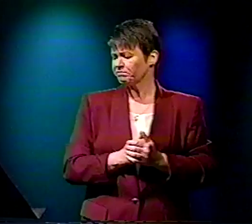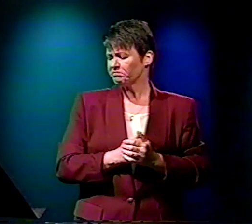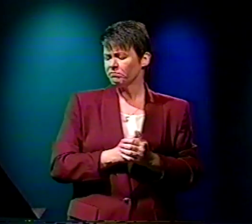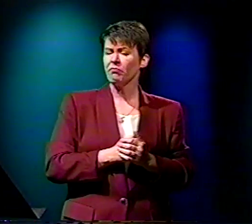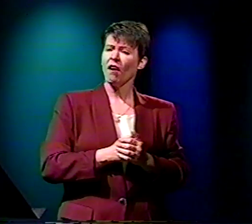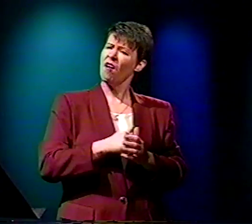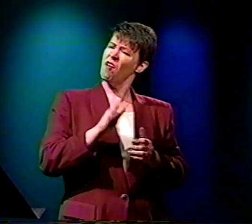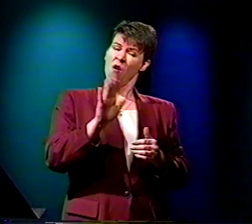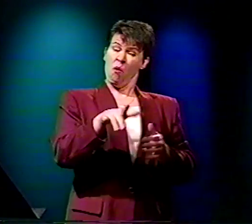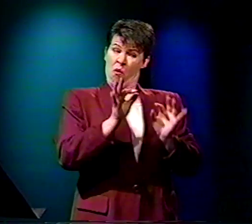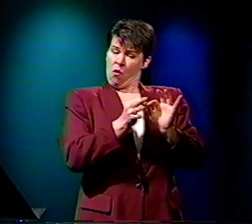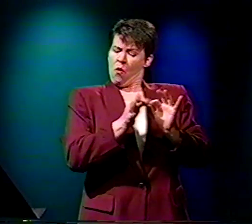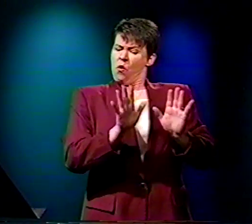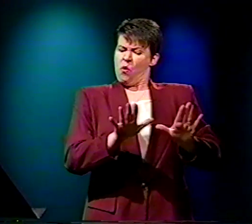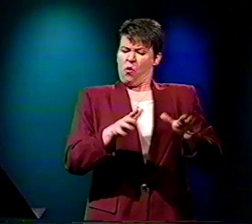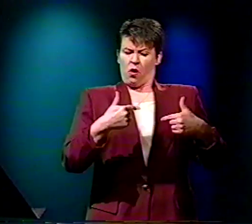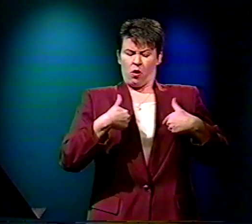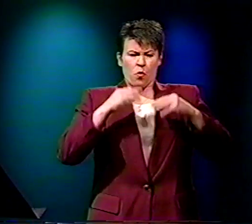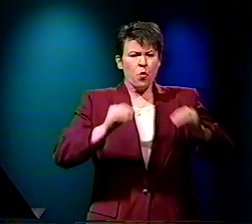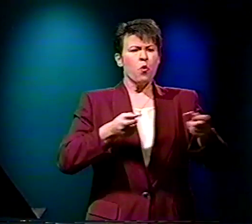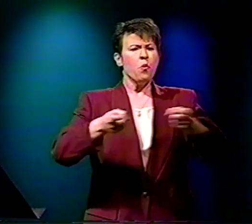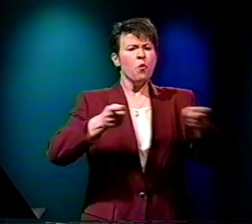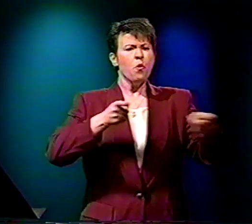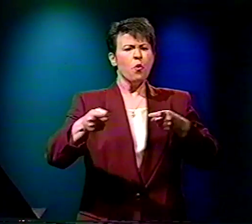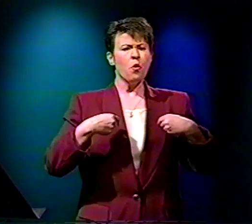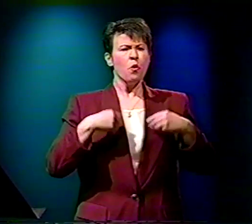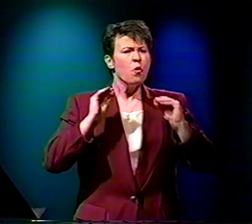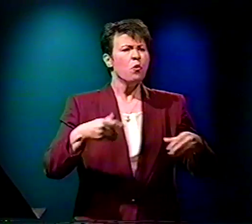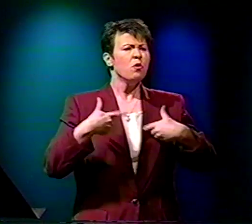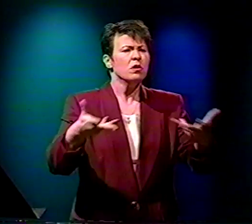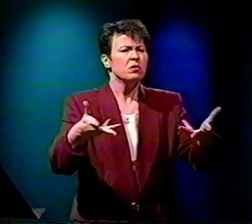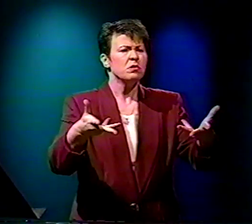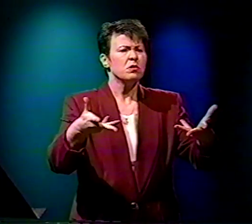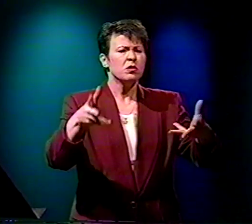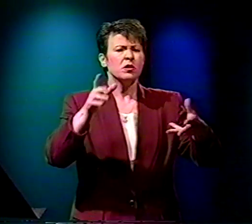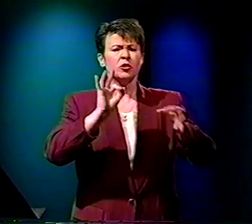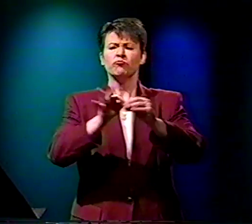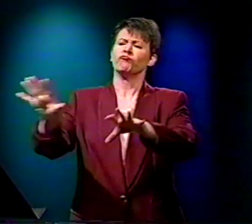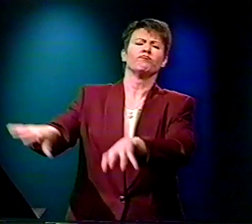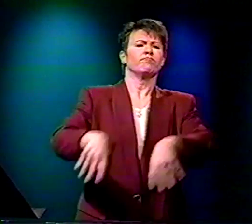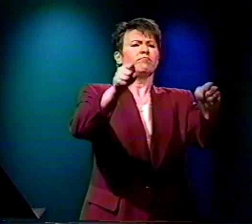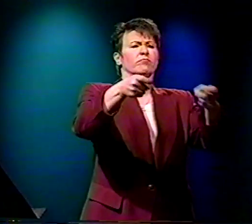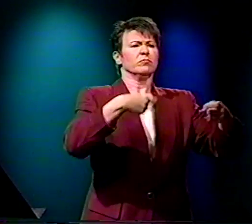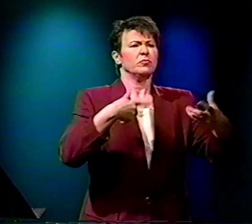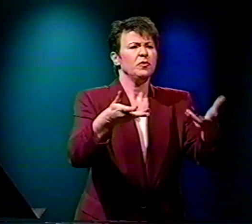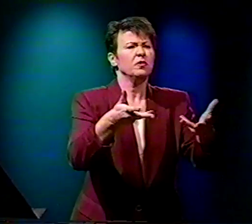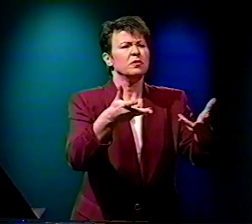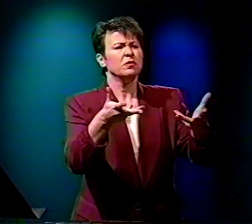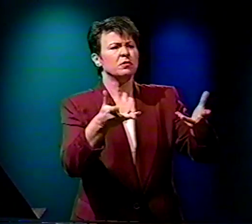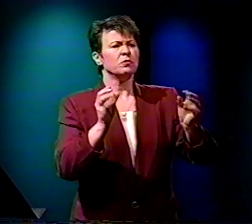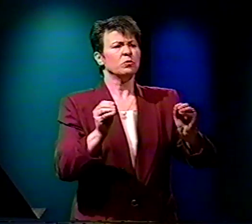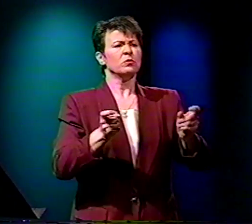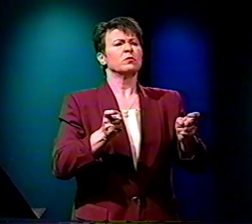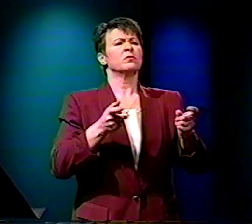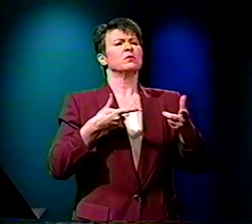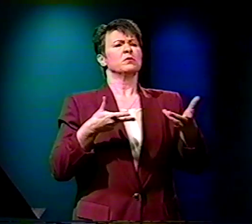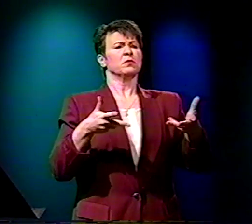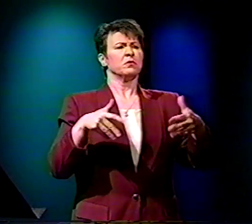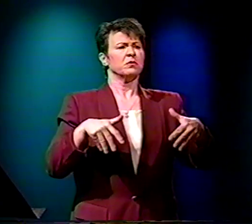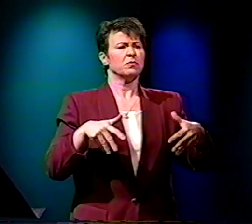and these are the kinds of things that they will tell me. Well, with interpreters, I feel like I don't have any control, and an interpreter immediately takes control, and there's nothing